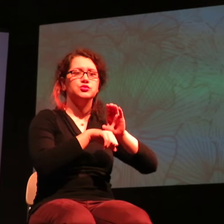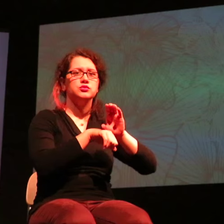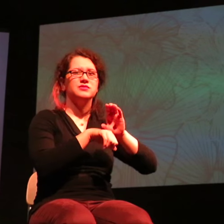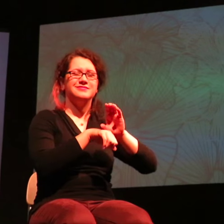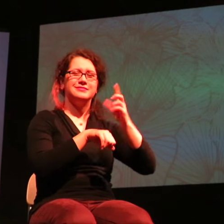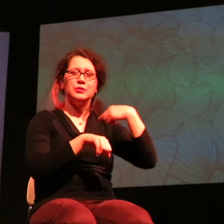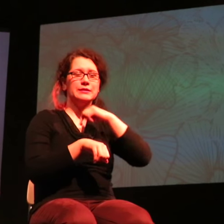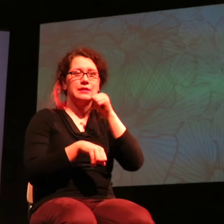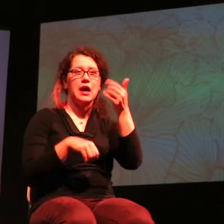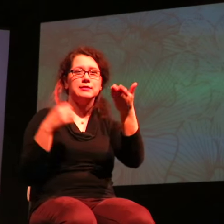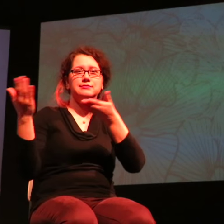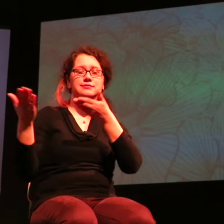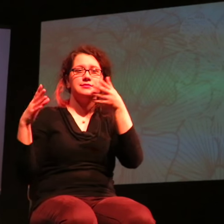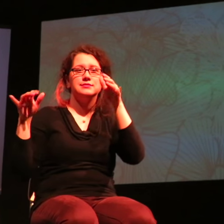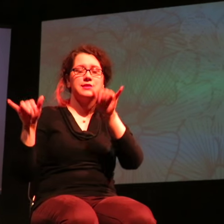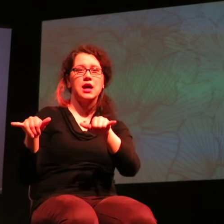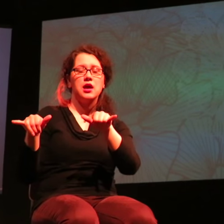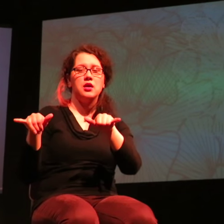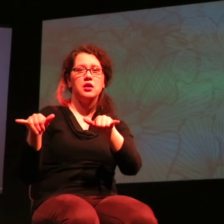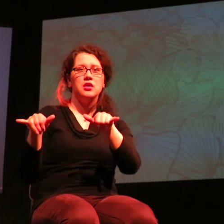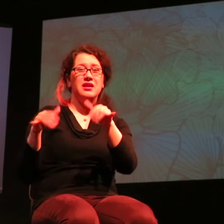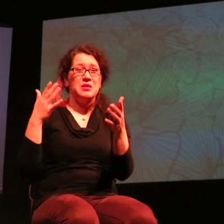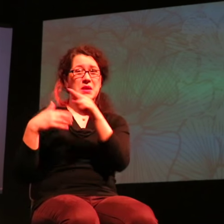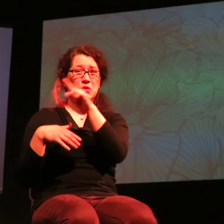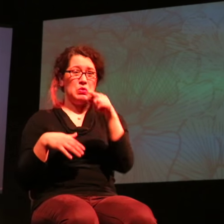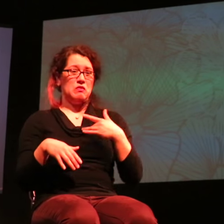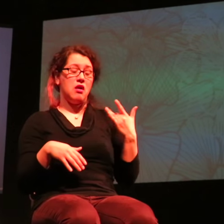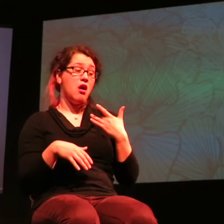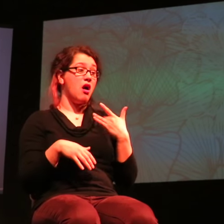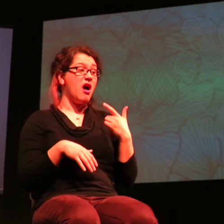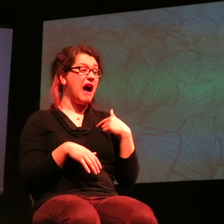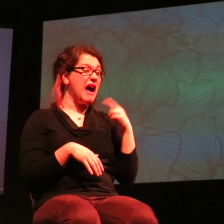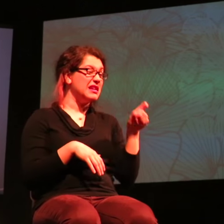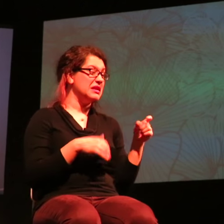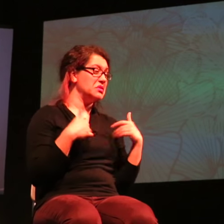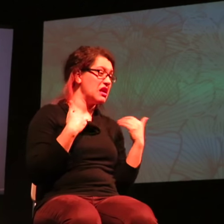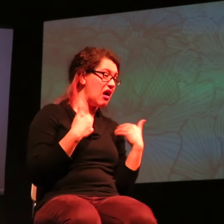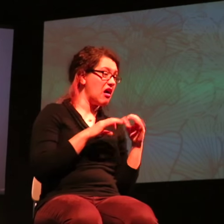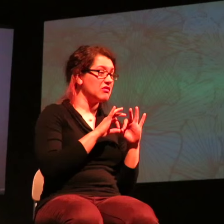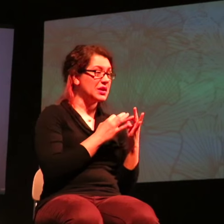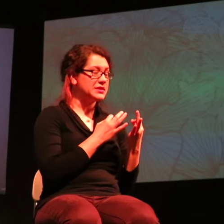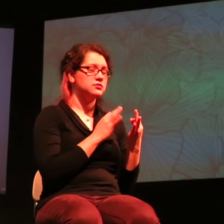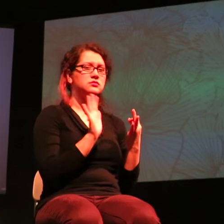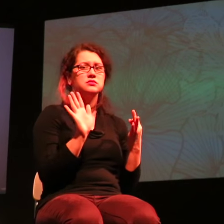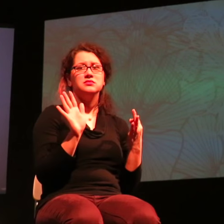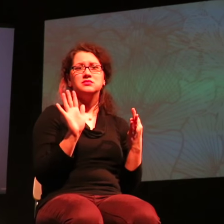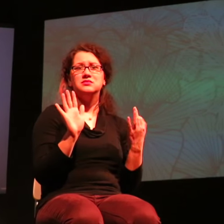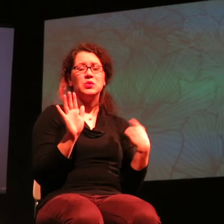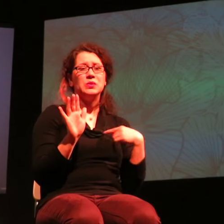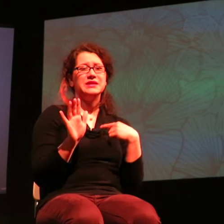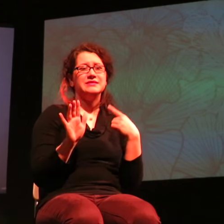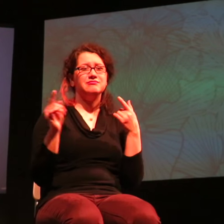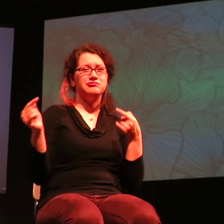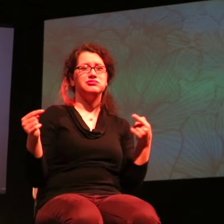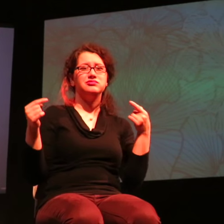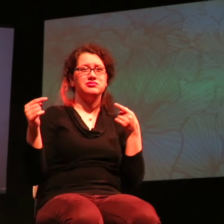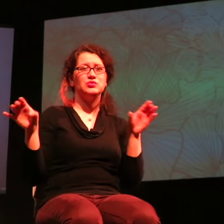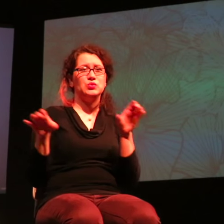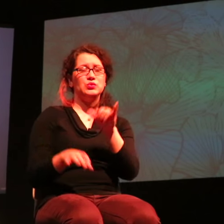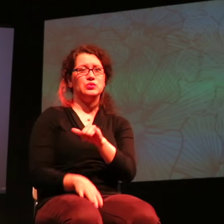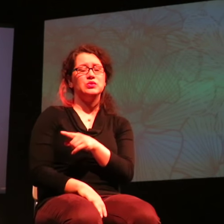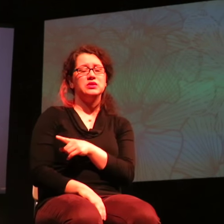impact people here, and I don't have to be in a young family to do that. And I don't know that we've done that well.